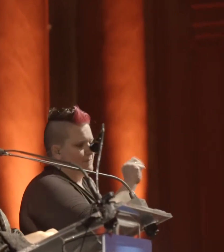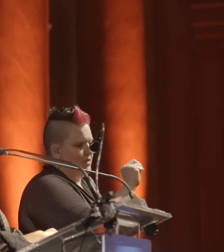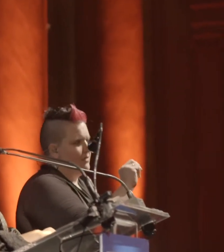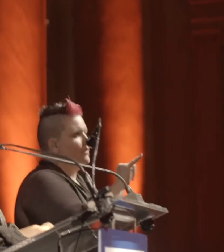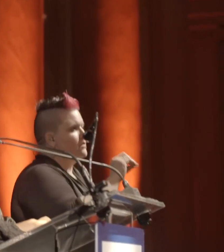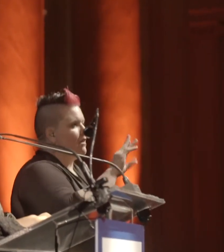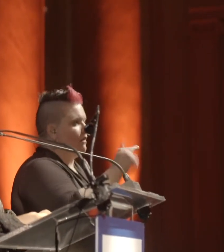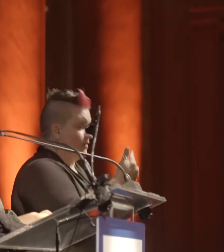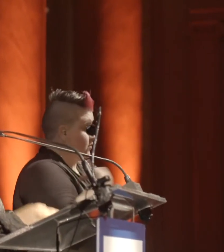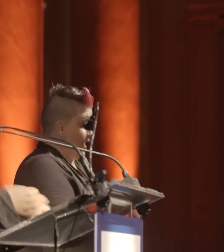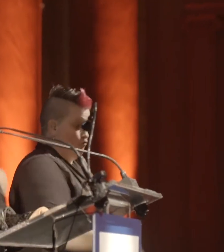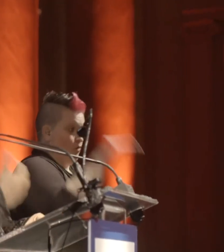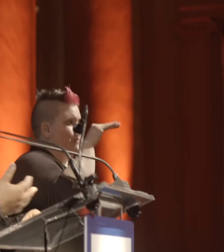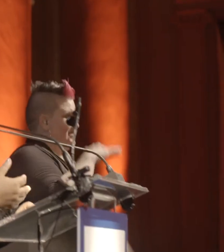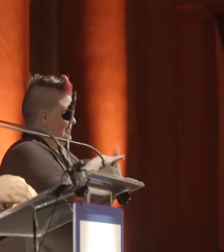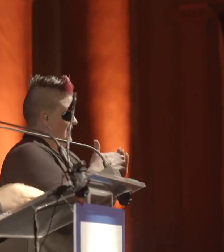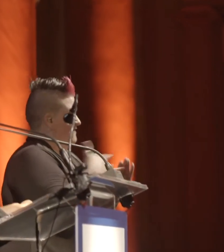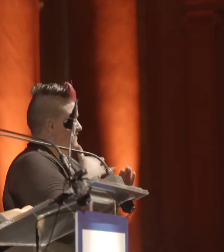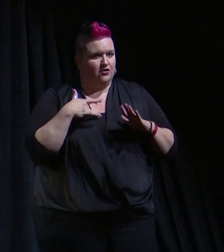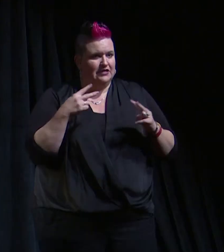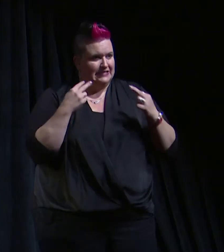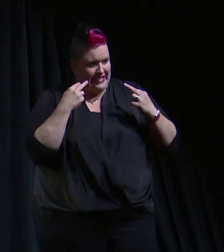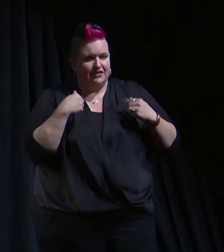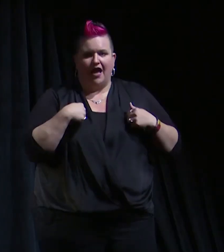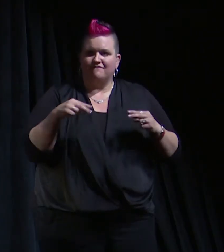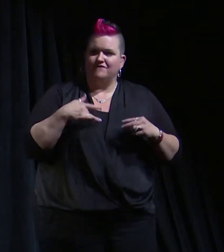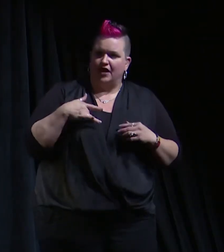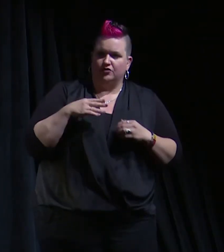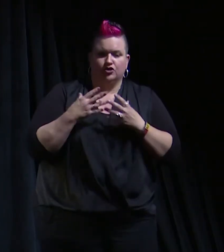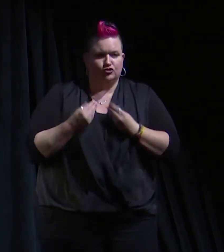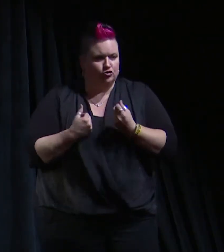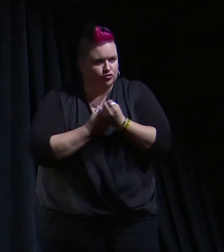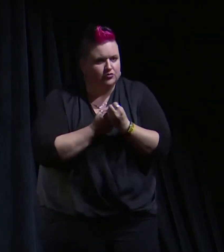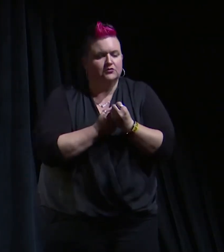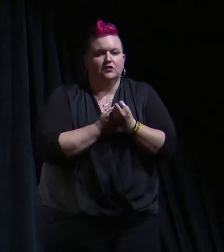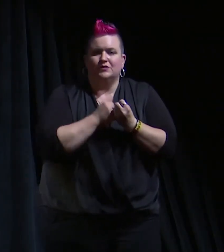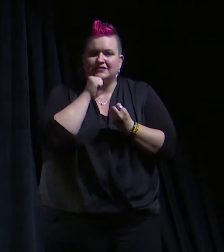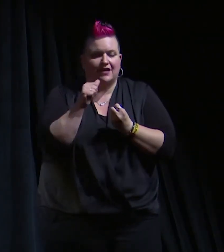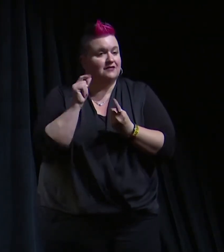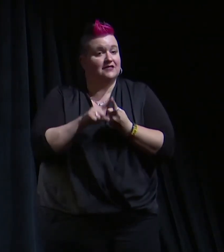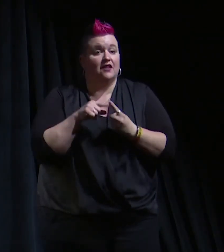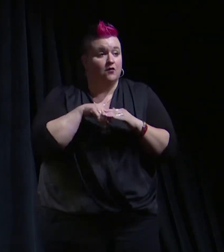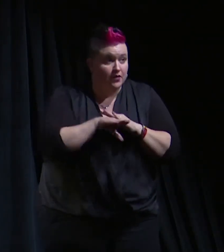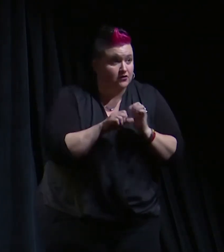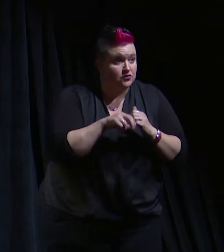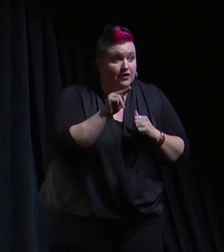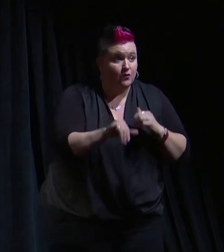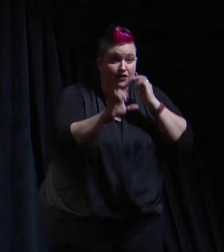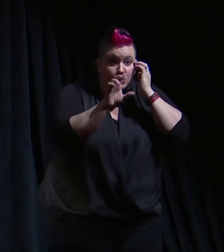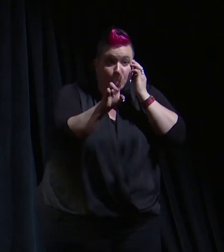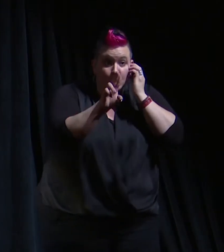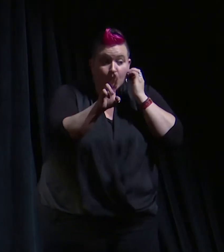up in a city where I felt very seen and very nurtured. It wasn't until I came to NYU to attend film school